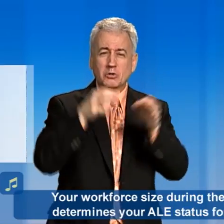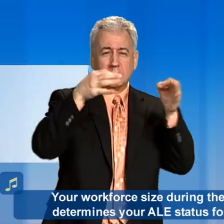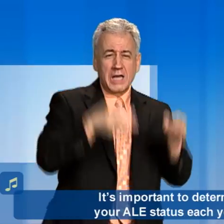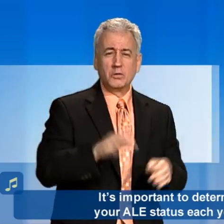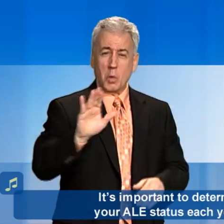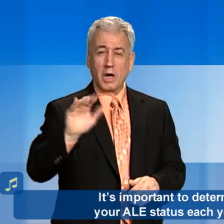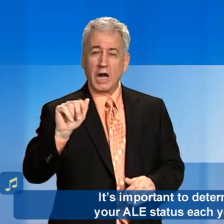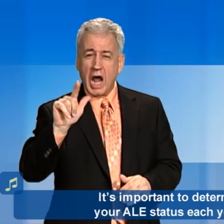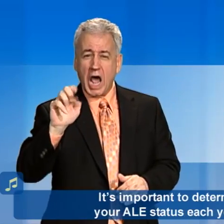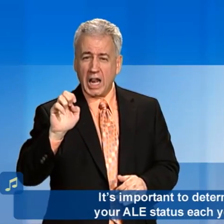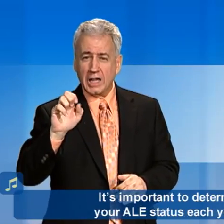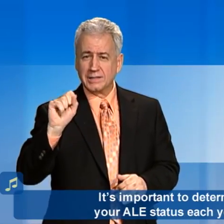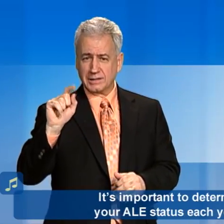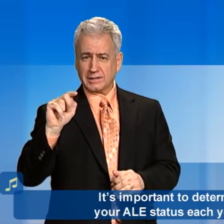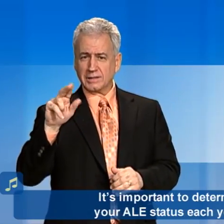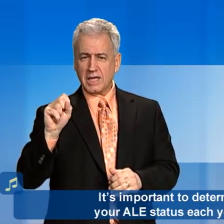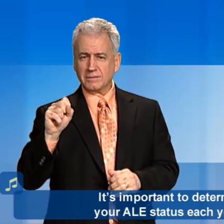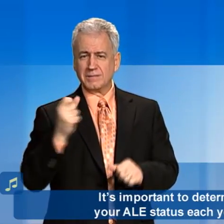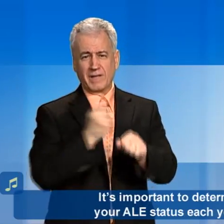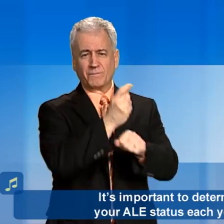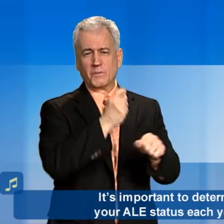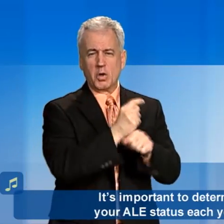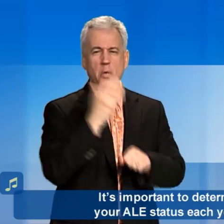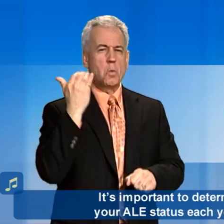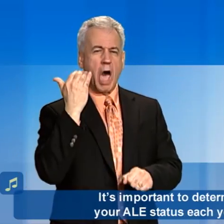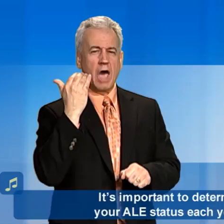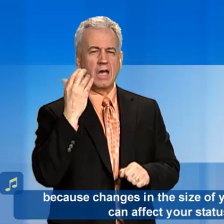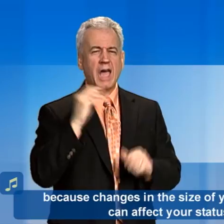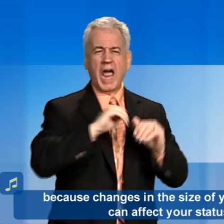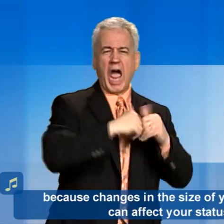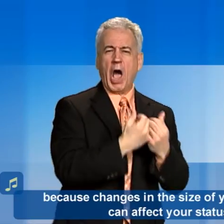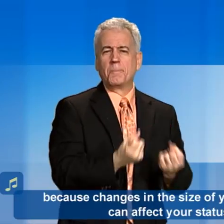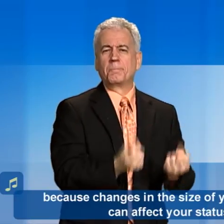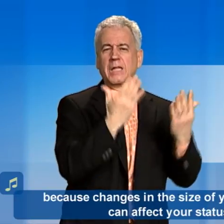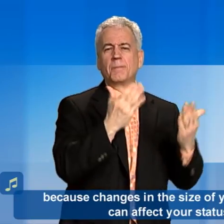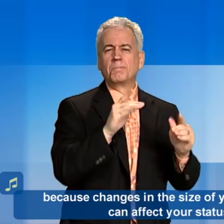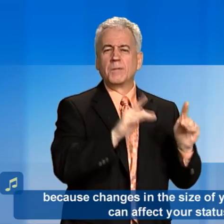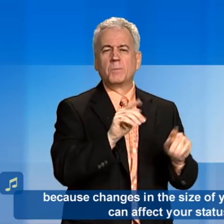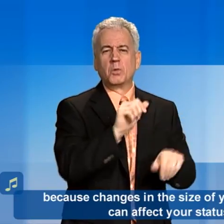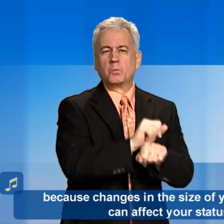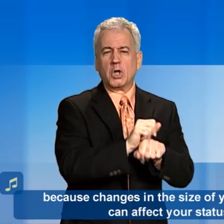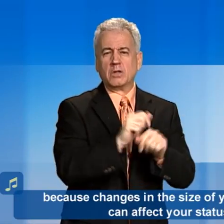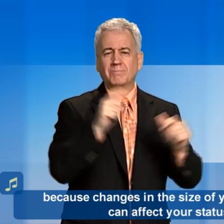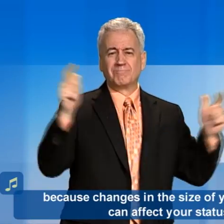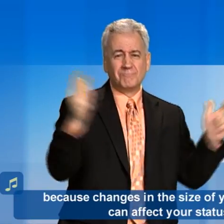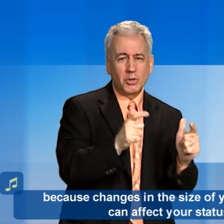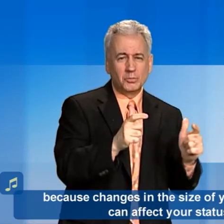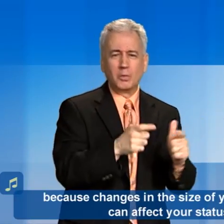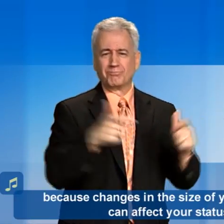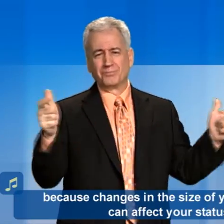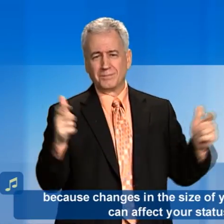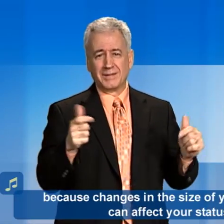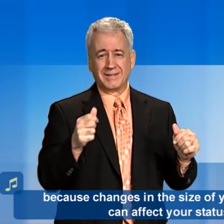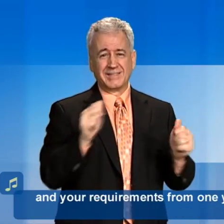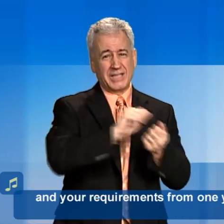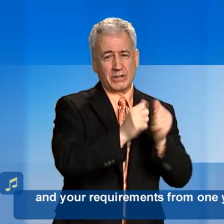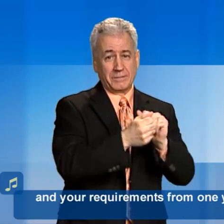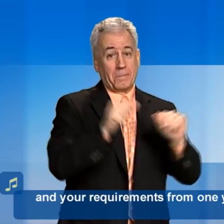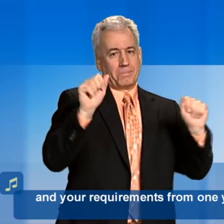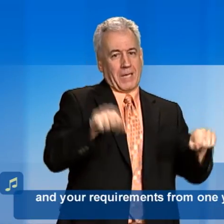It's important to determine your ALE status each year because changes in the size of your workforce can affect your status and your requirements from